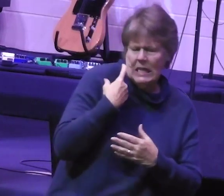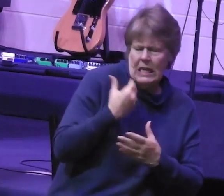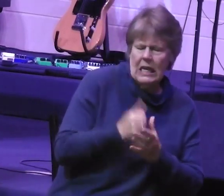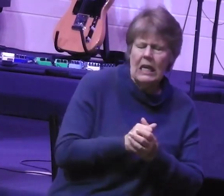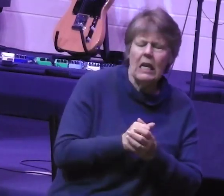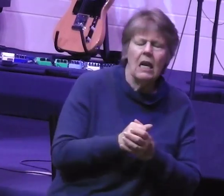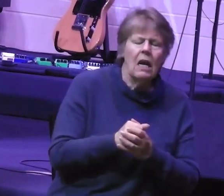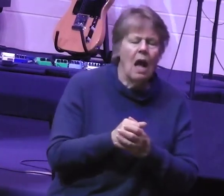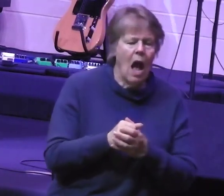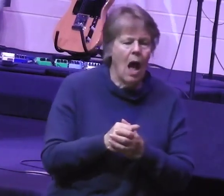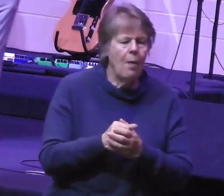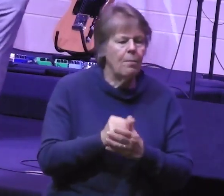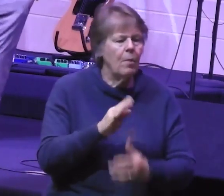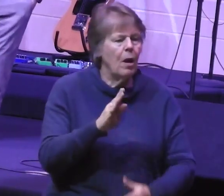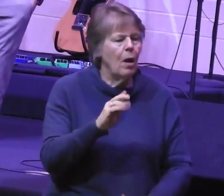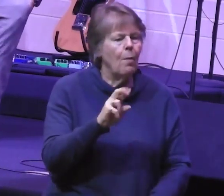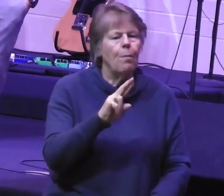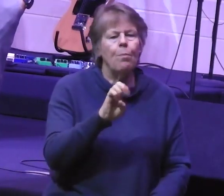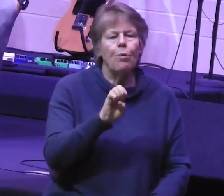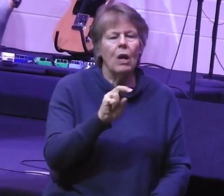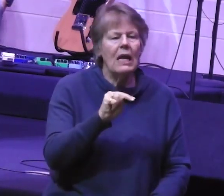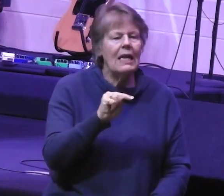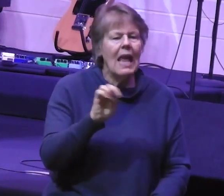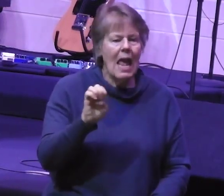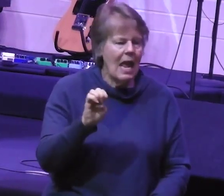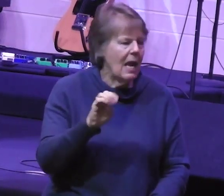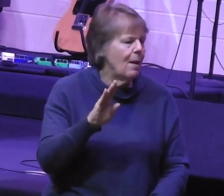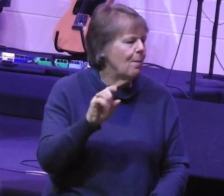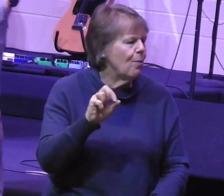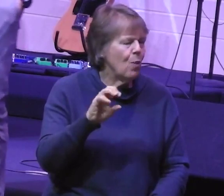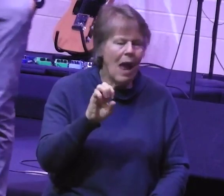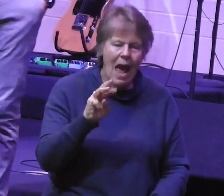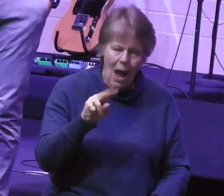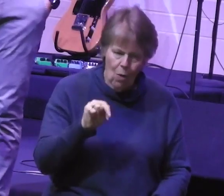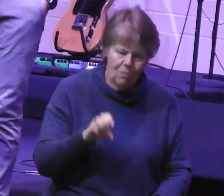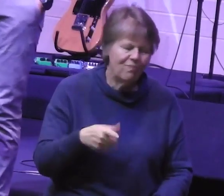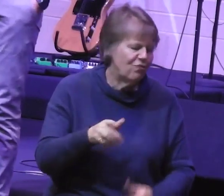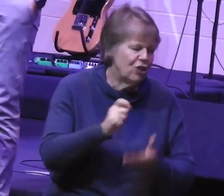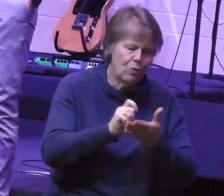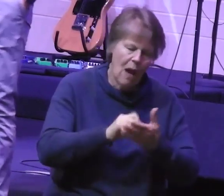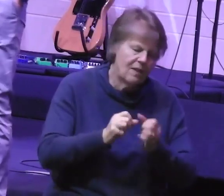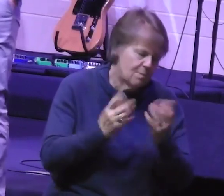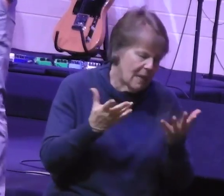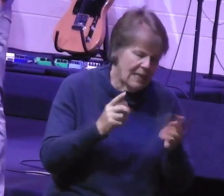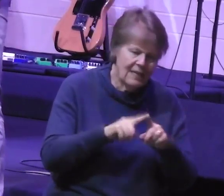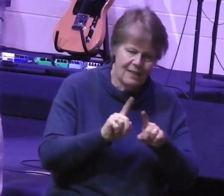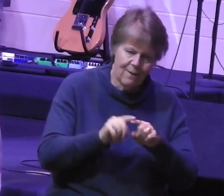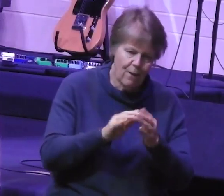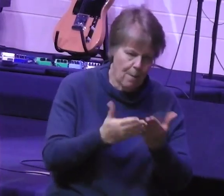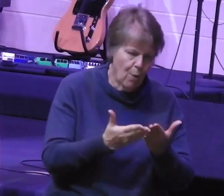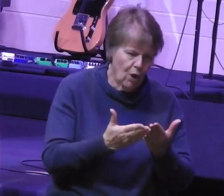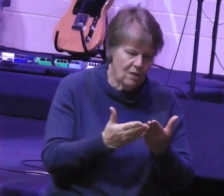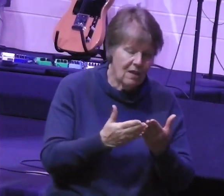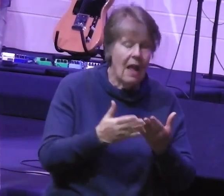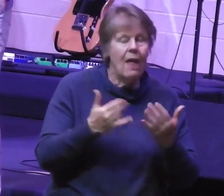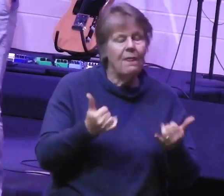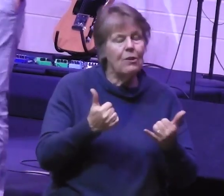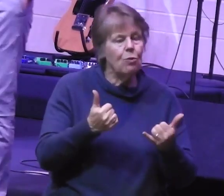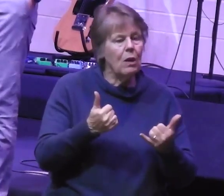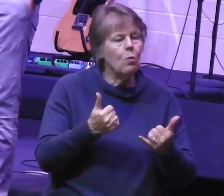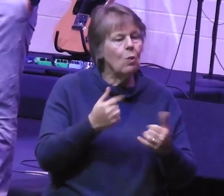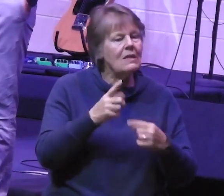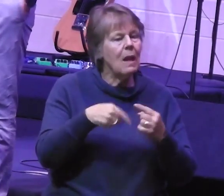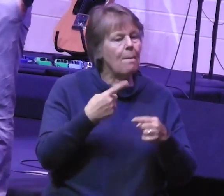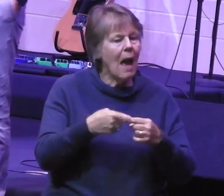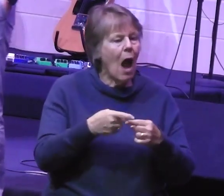She writes all sorts of really great stuff. She talks about vulnerability and authenticity, and it's really great. But she wrote a book on leadership. And one of the things she talks about is